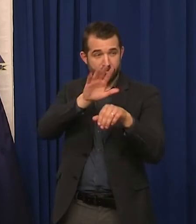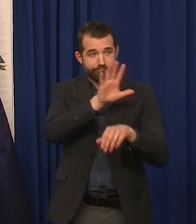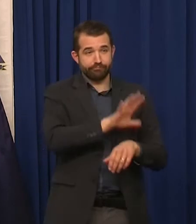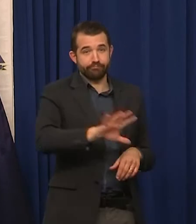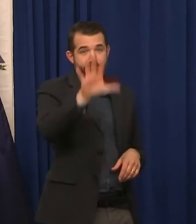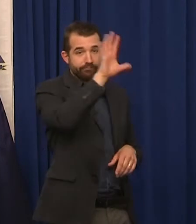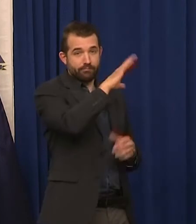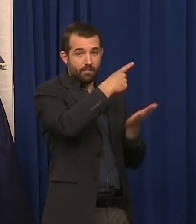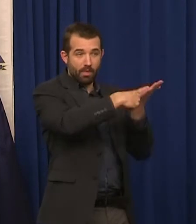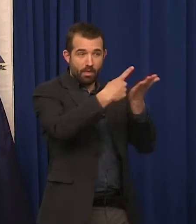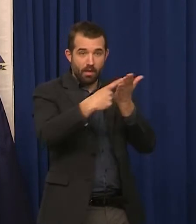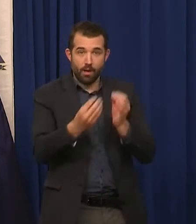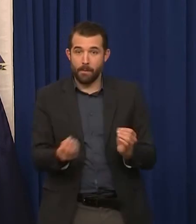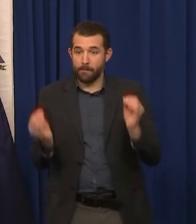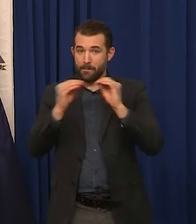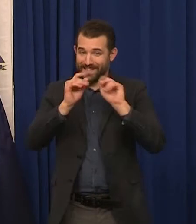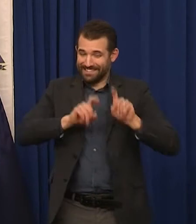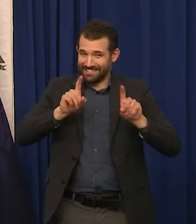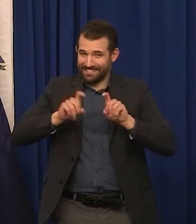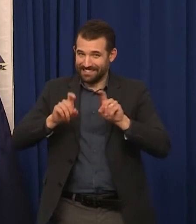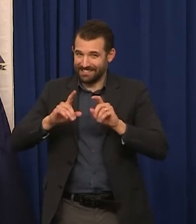able to open the economy,